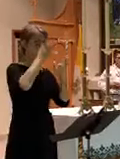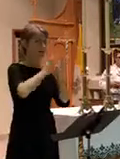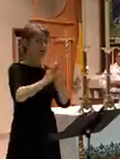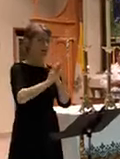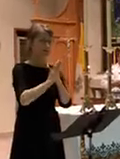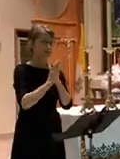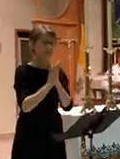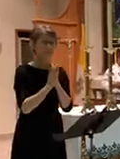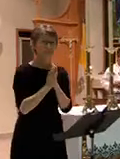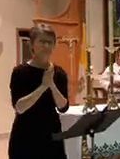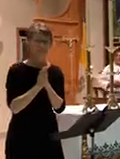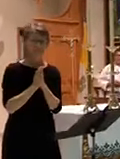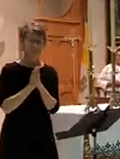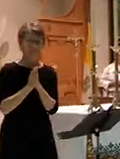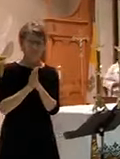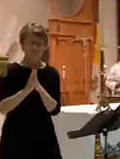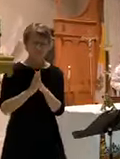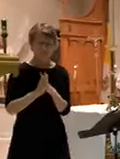to come.